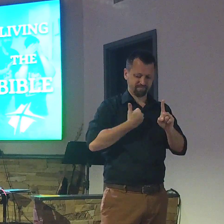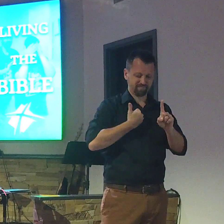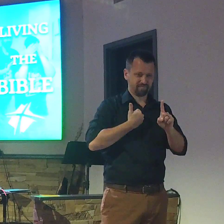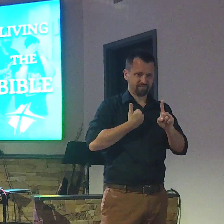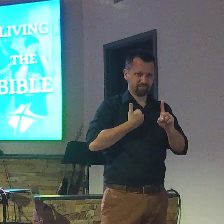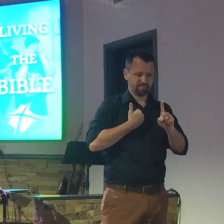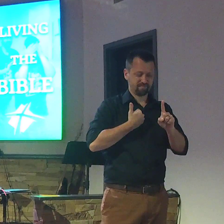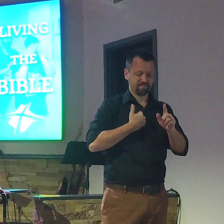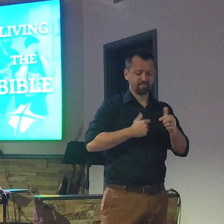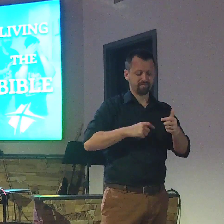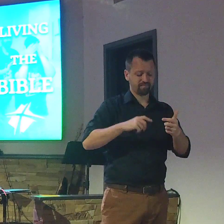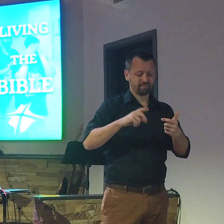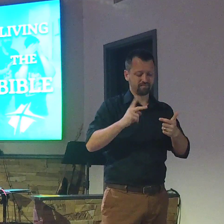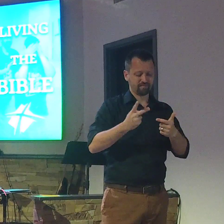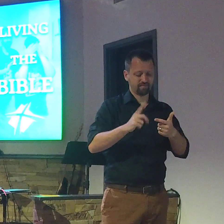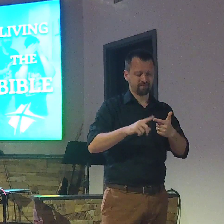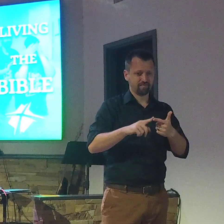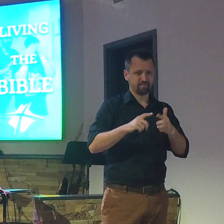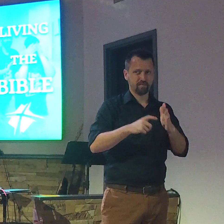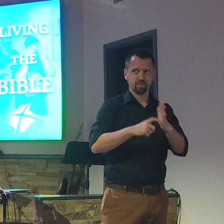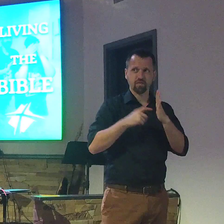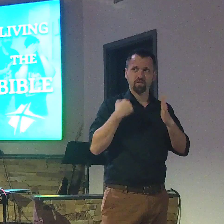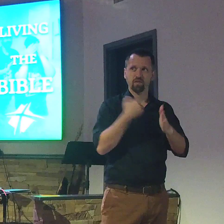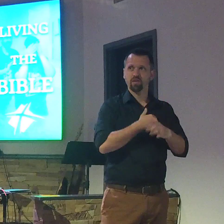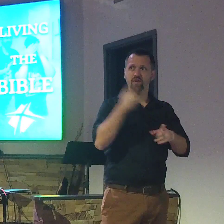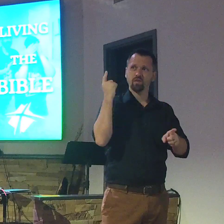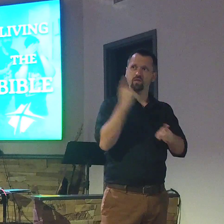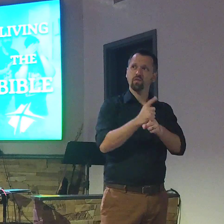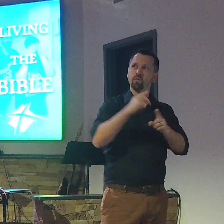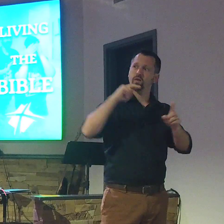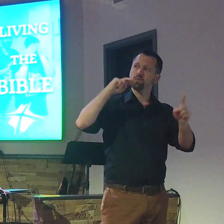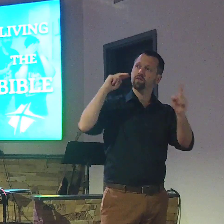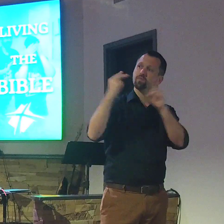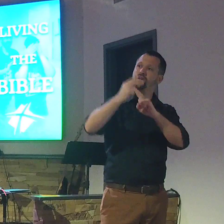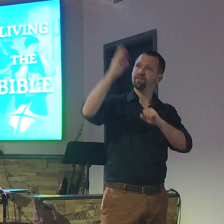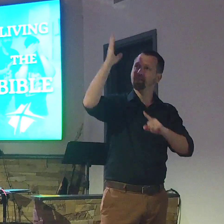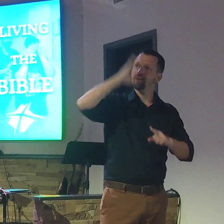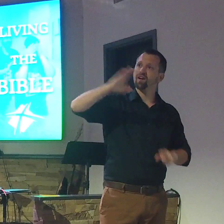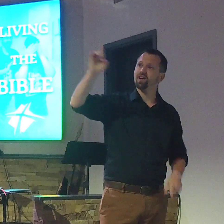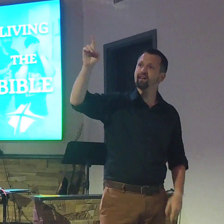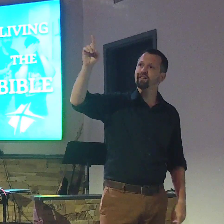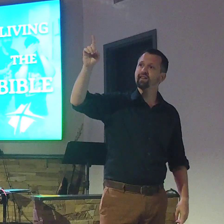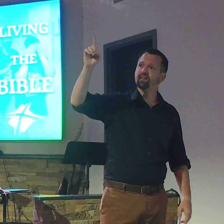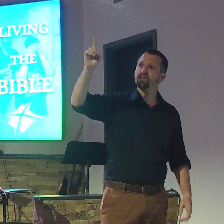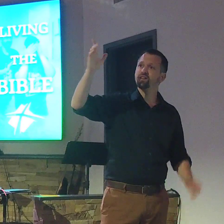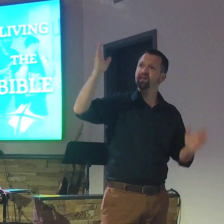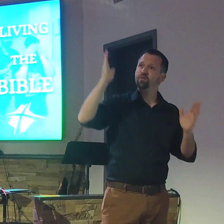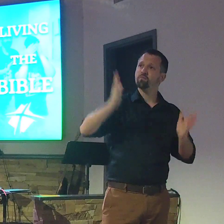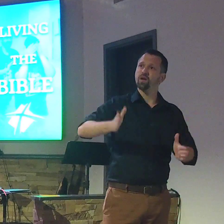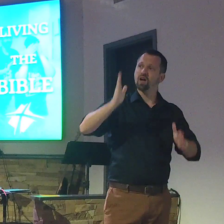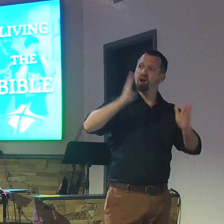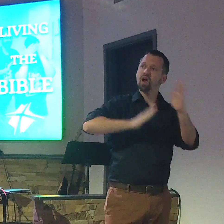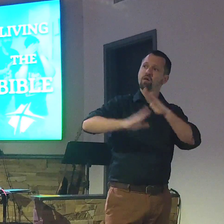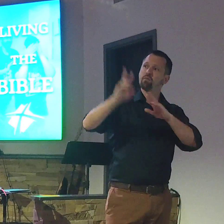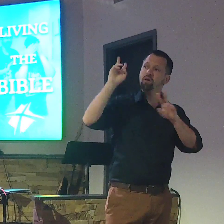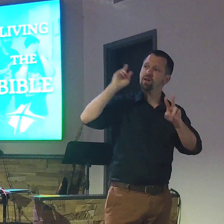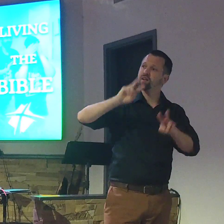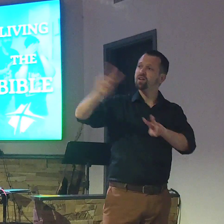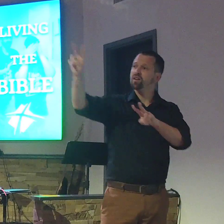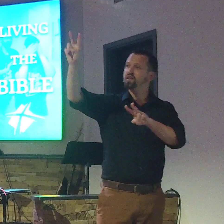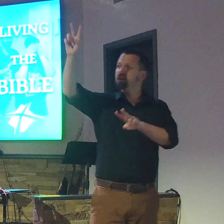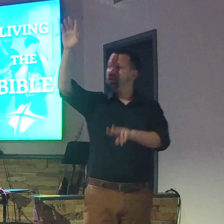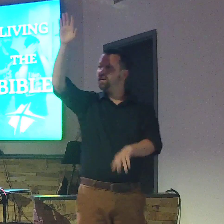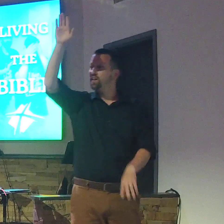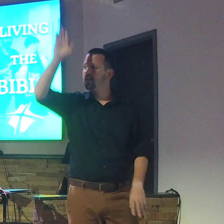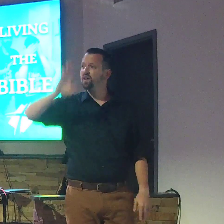two, requires us to have a proper view of God. The truly humble person sees God. God,